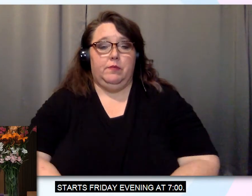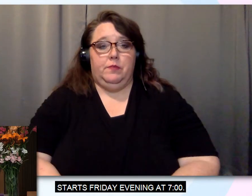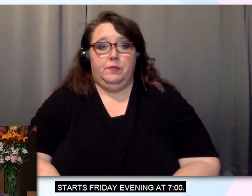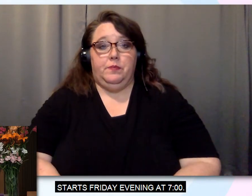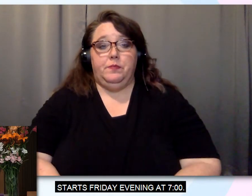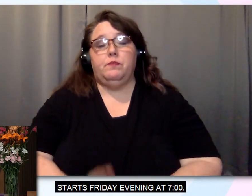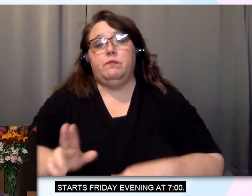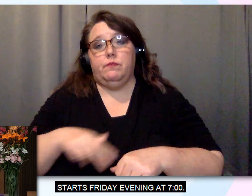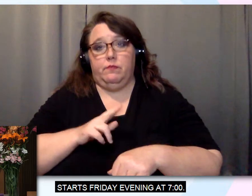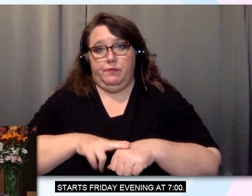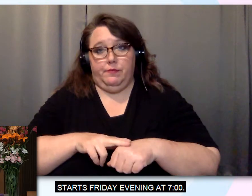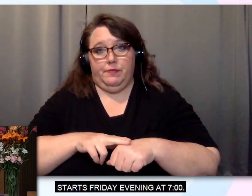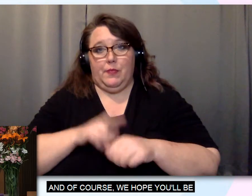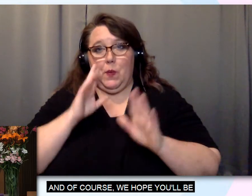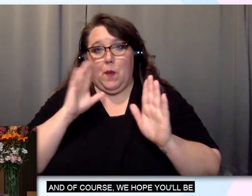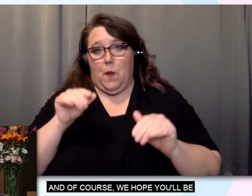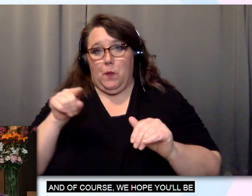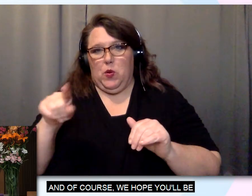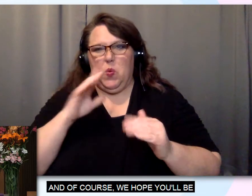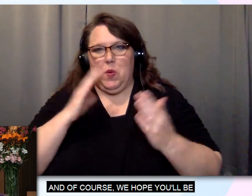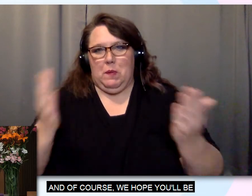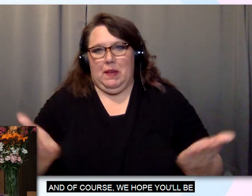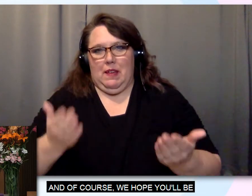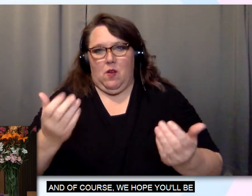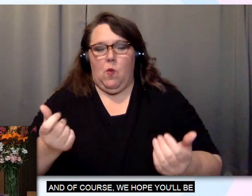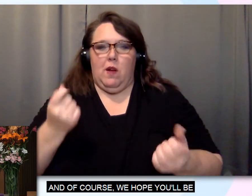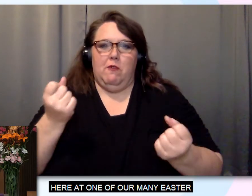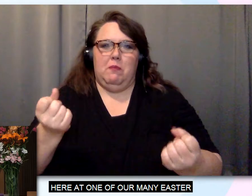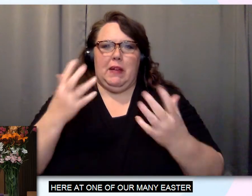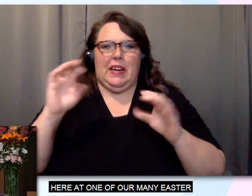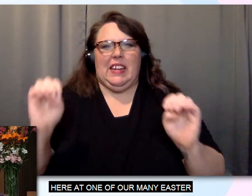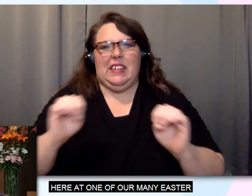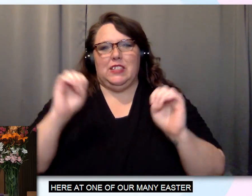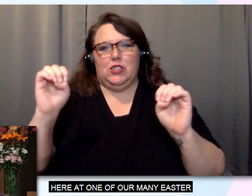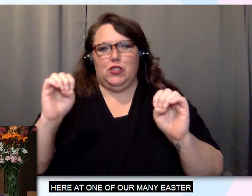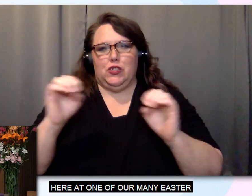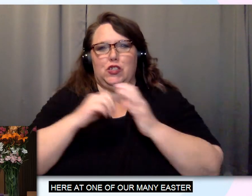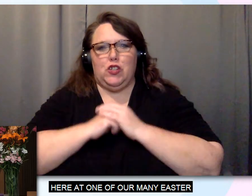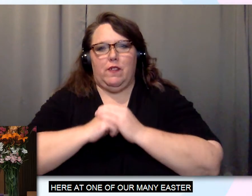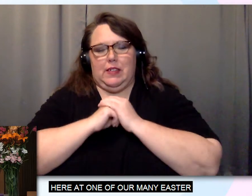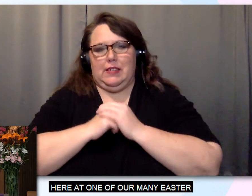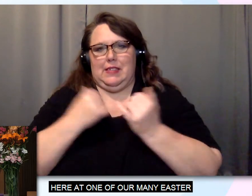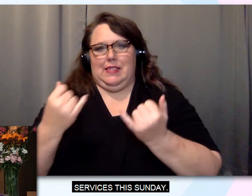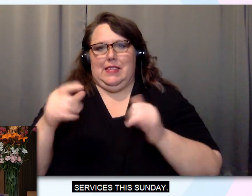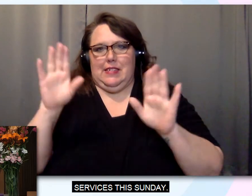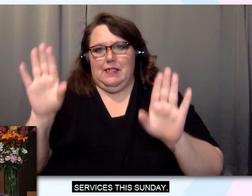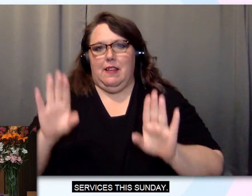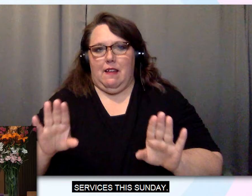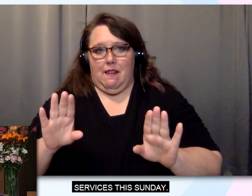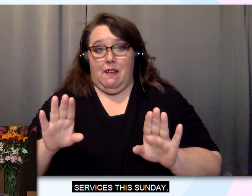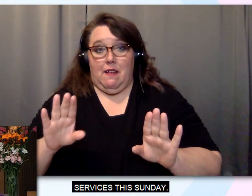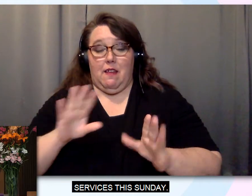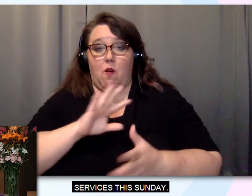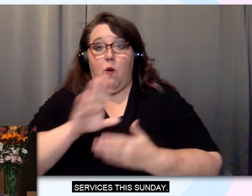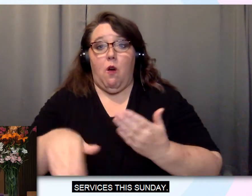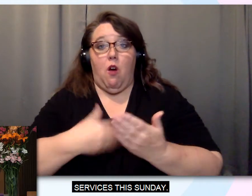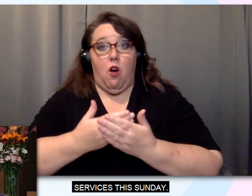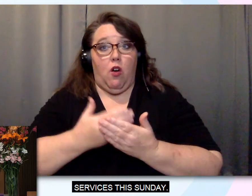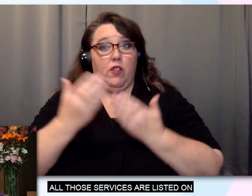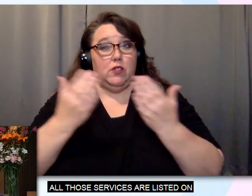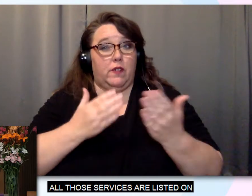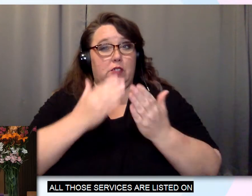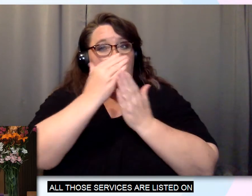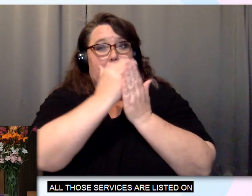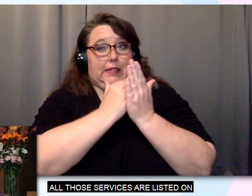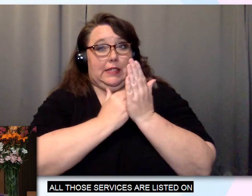evening at 7 o'clock. And of course, we hope you'll be here at one of our many Easter services this Sunday.